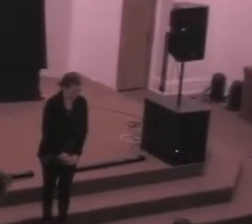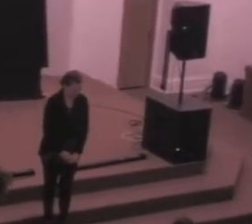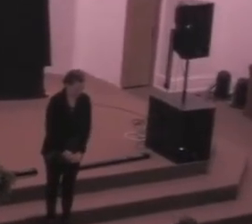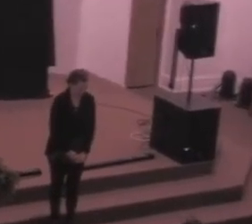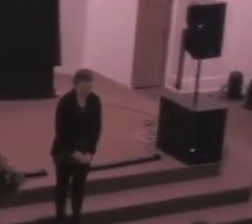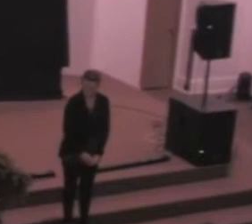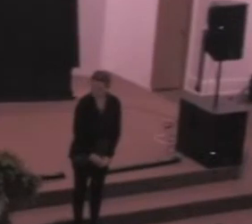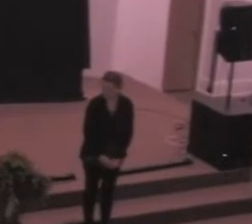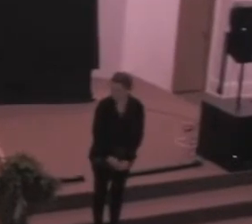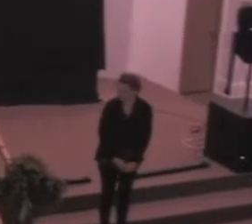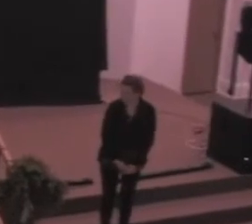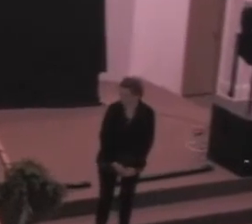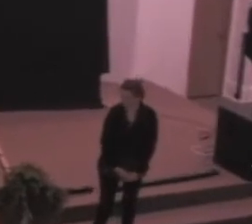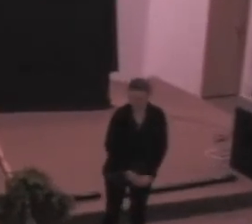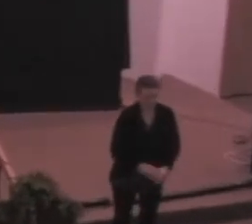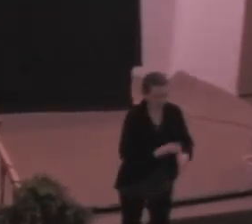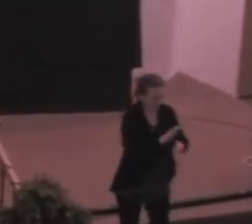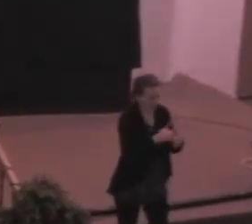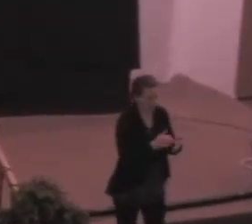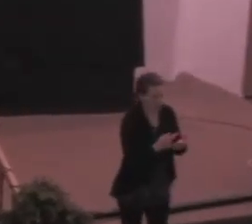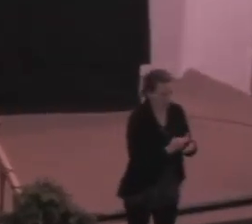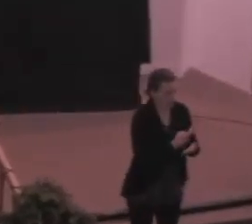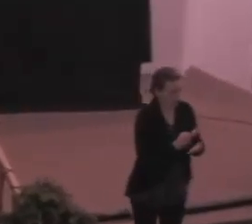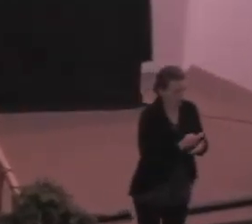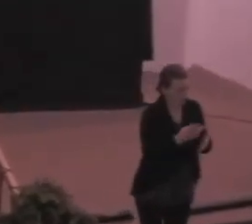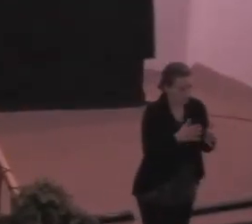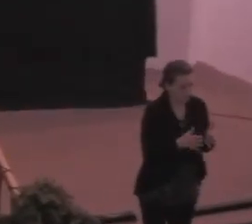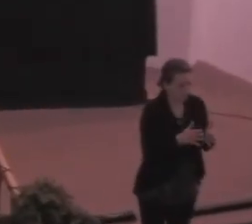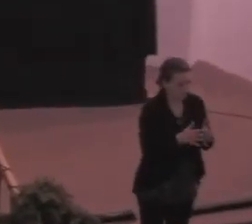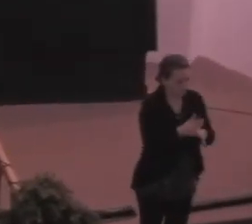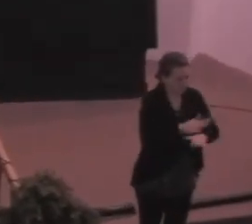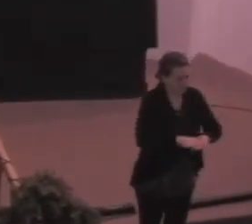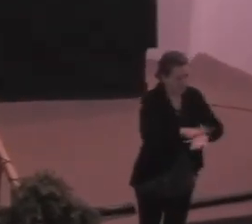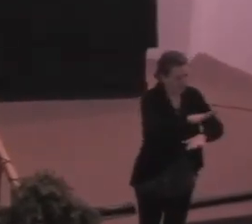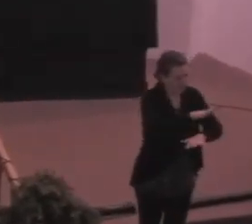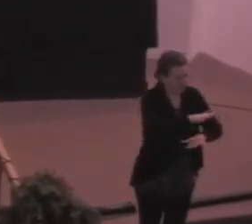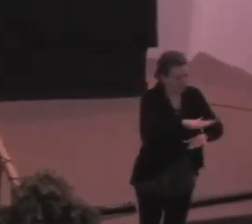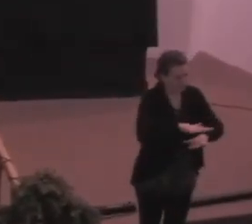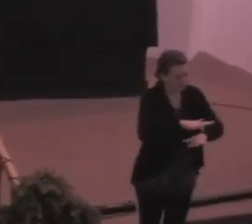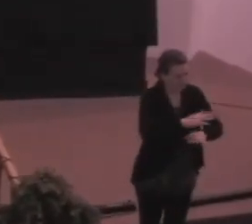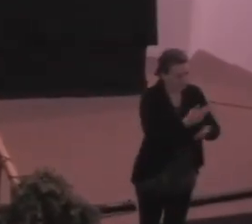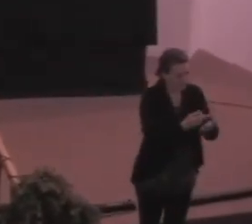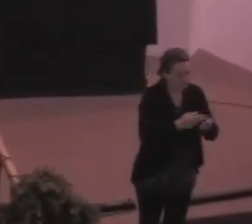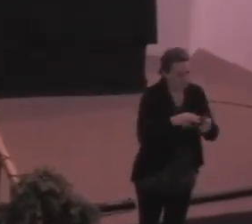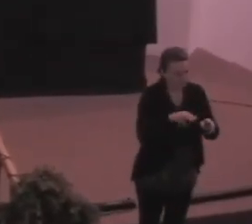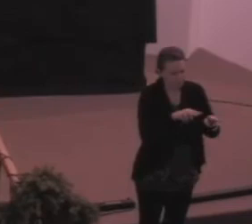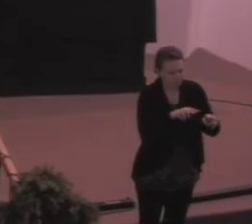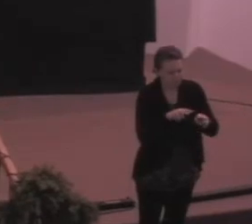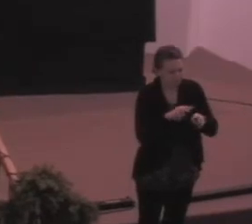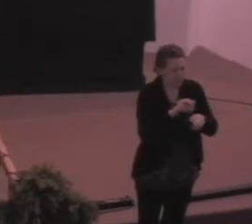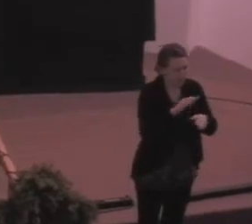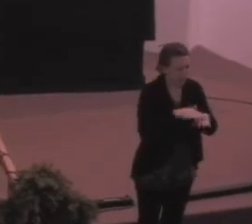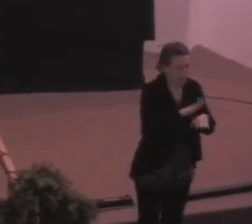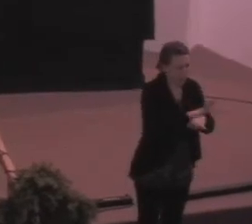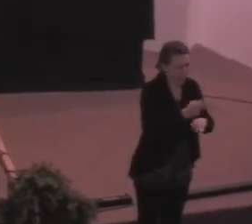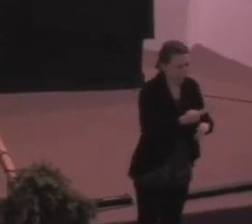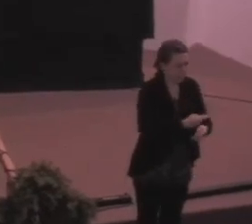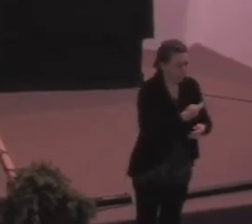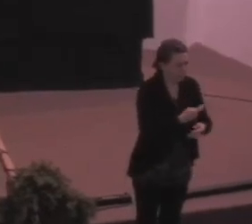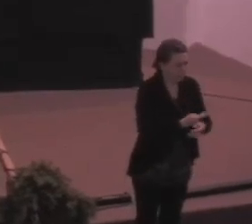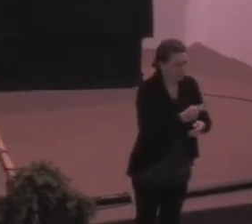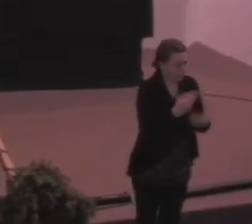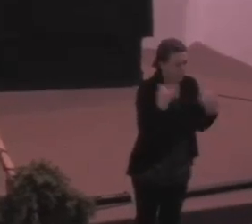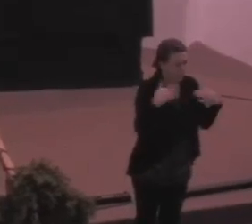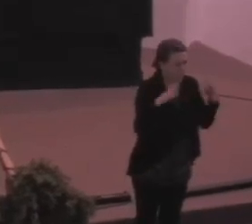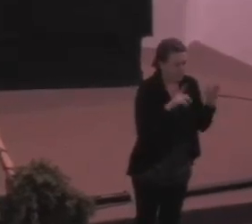And there were the shepherds living out in the fields nearby, keeping watch over their flocks at night. An angel of the Lord appeared to